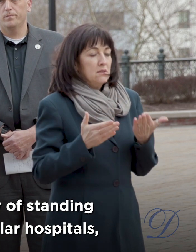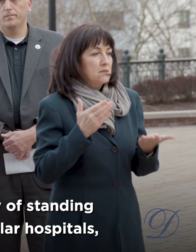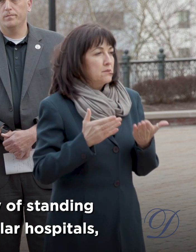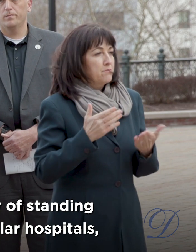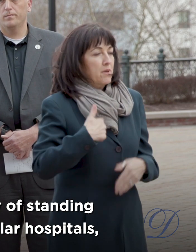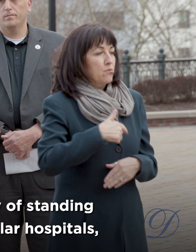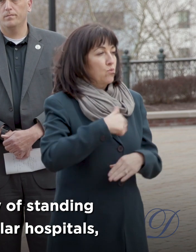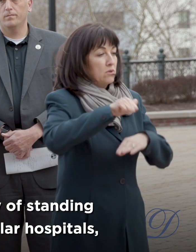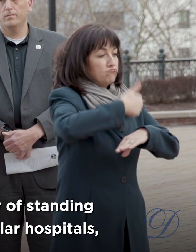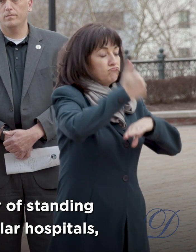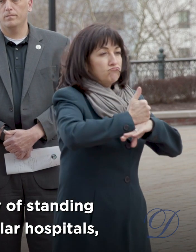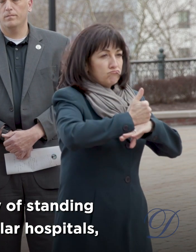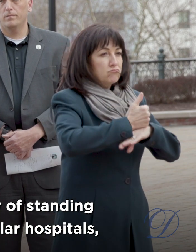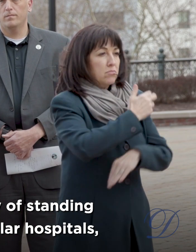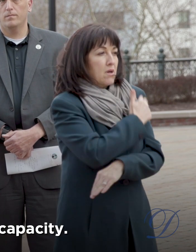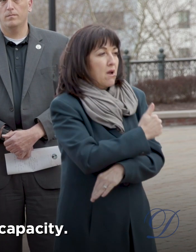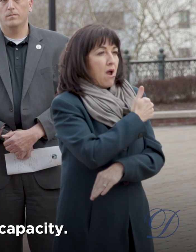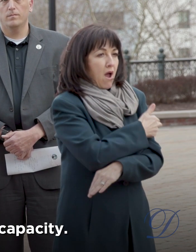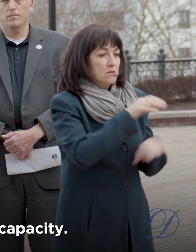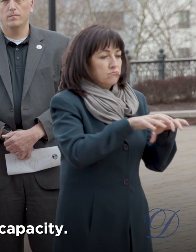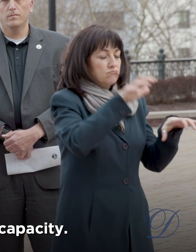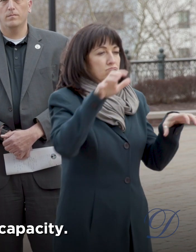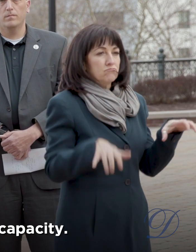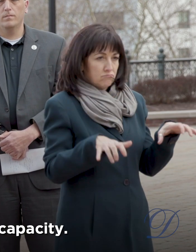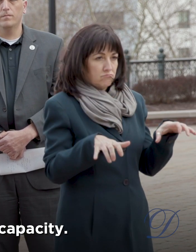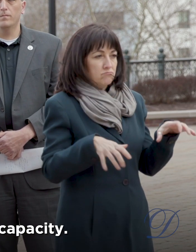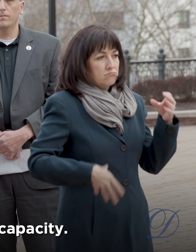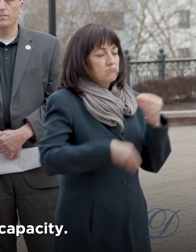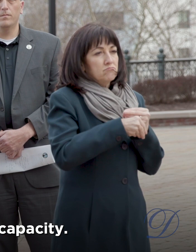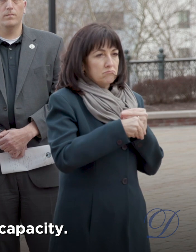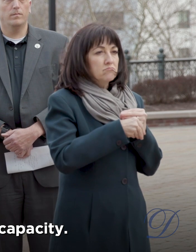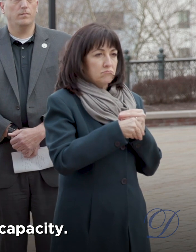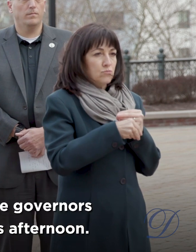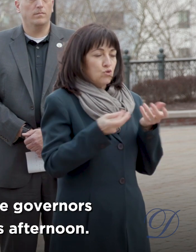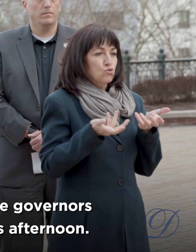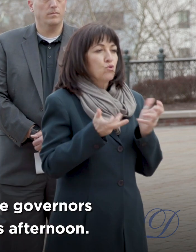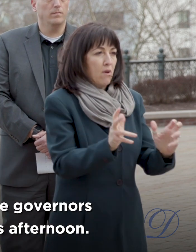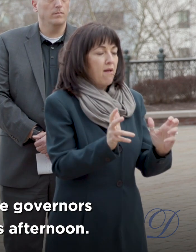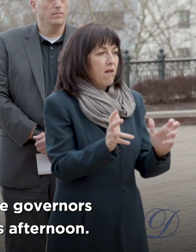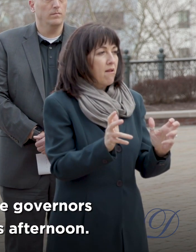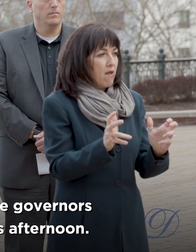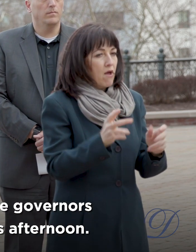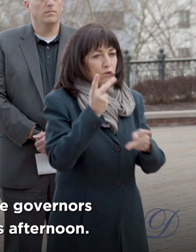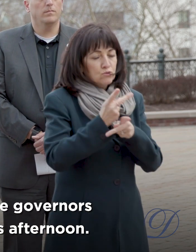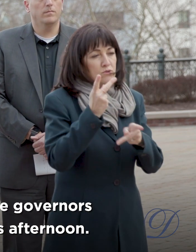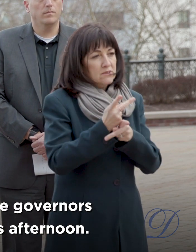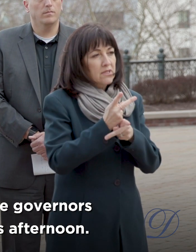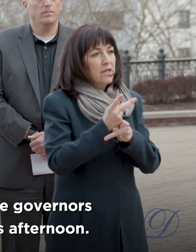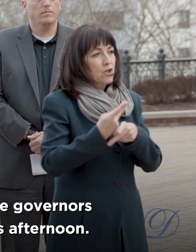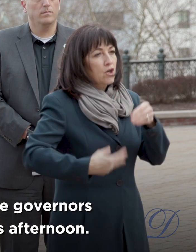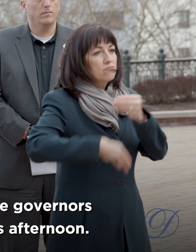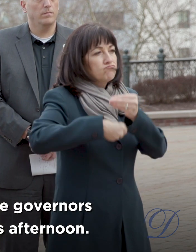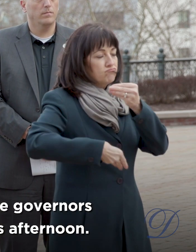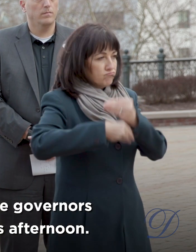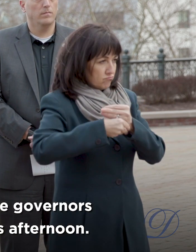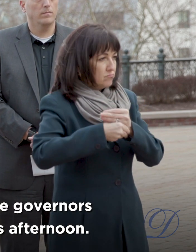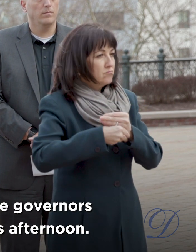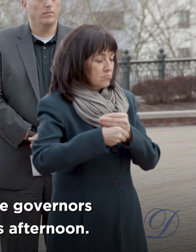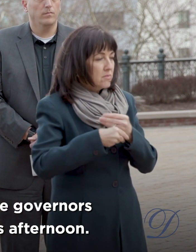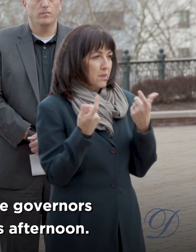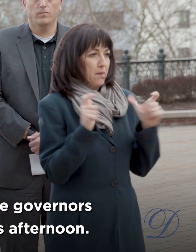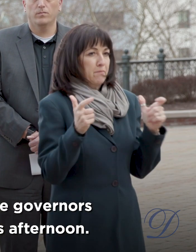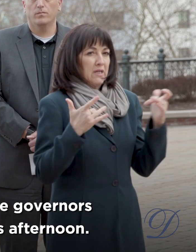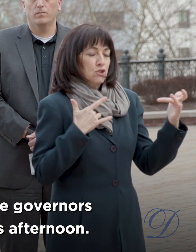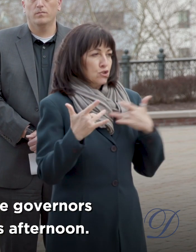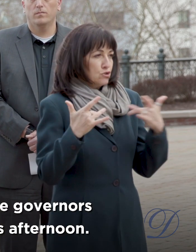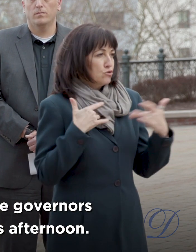hospitals outside of the regular hospitals, if you will, to allow for that capacity. It is a big concern among all the governors